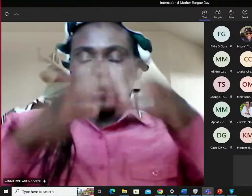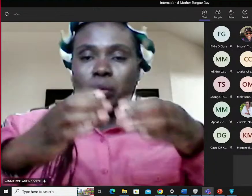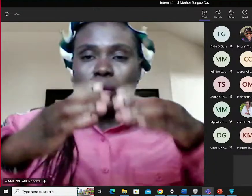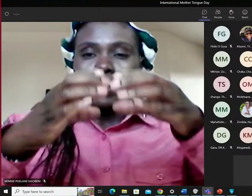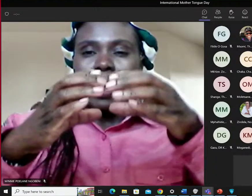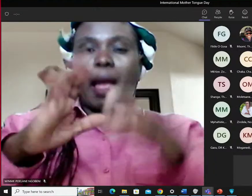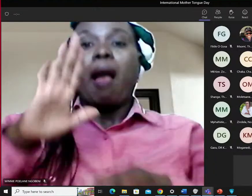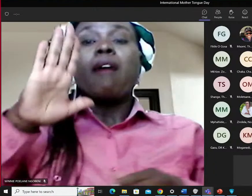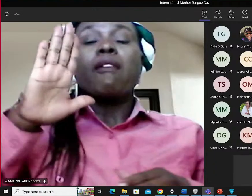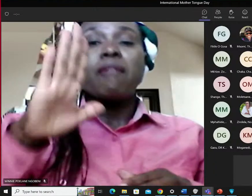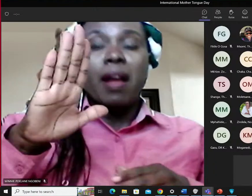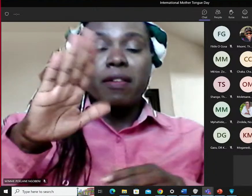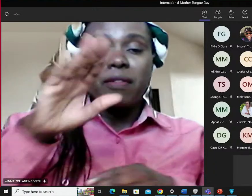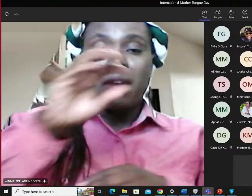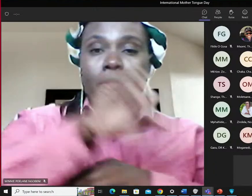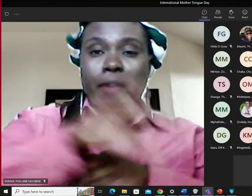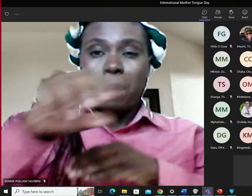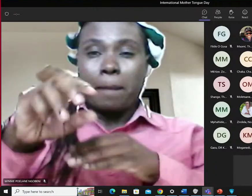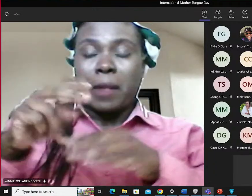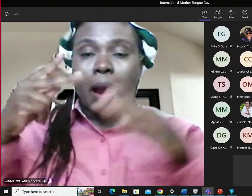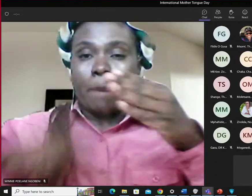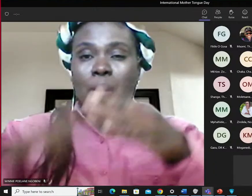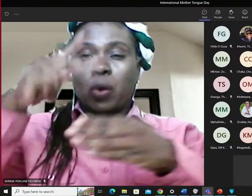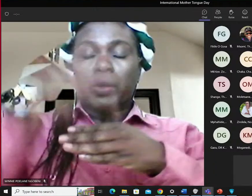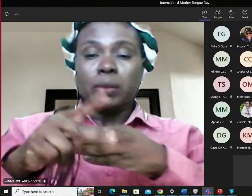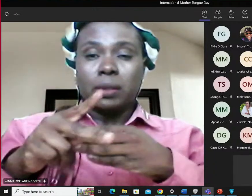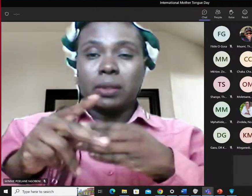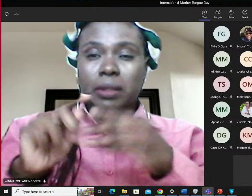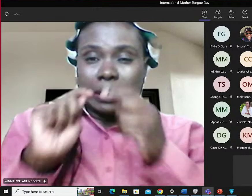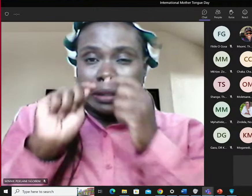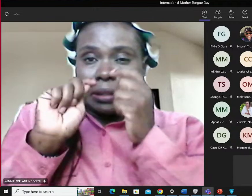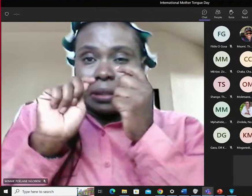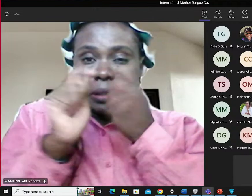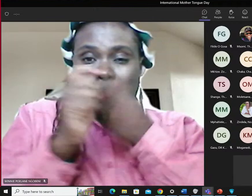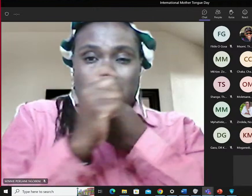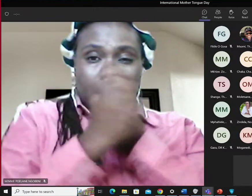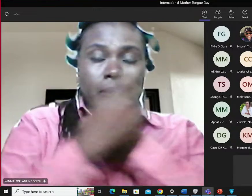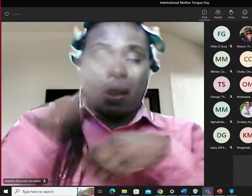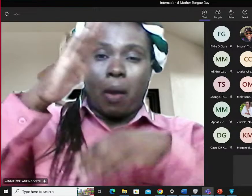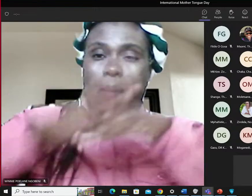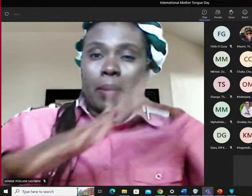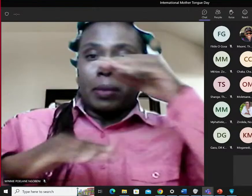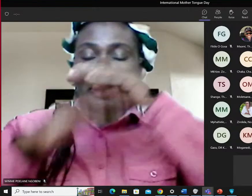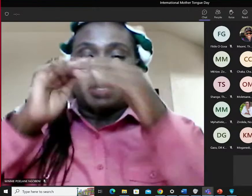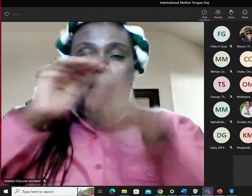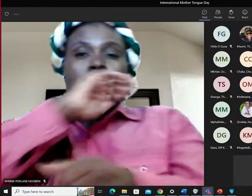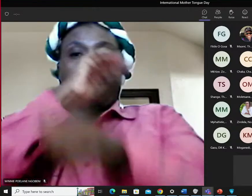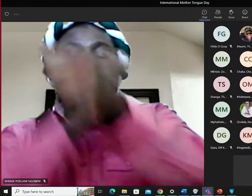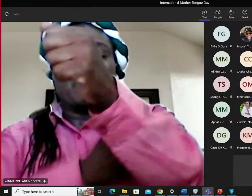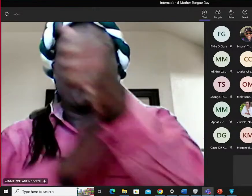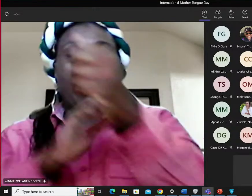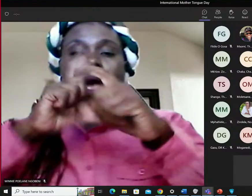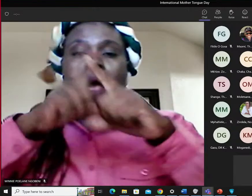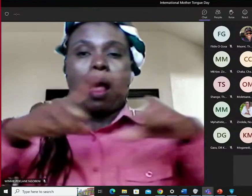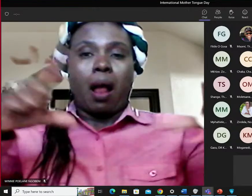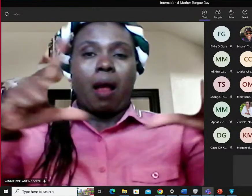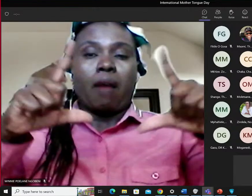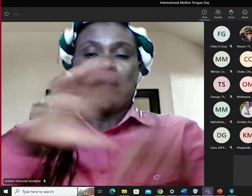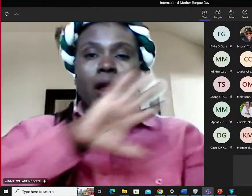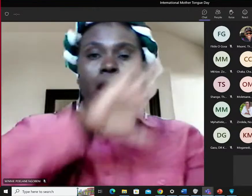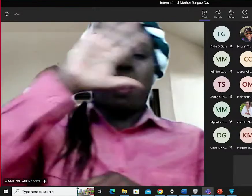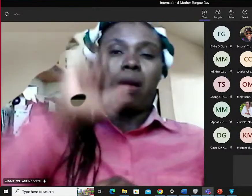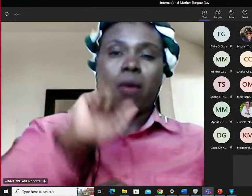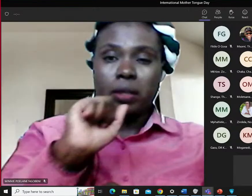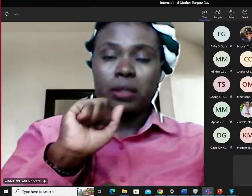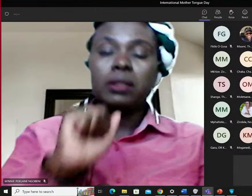5-year strategic project called Transformation Building Capacity for South African Languages. The project